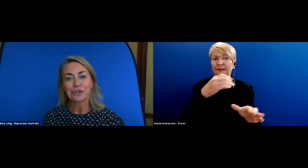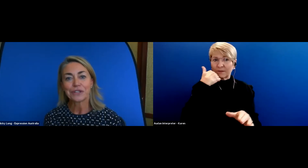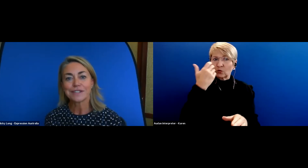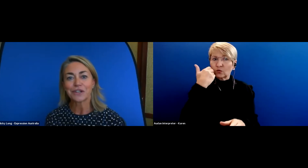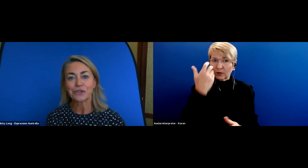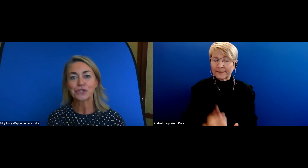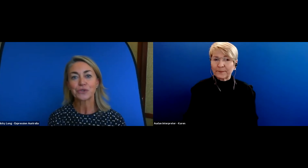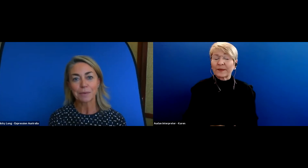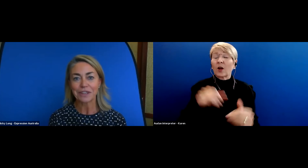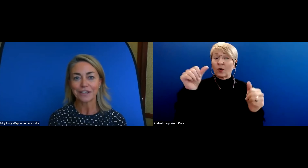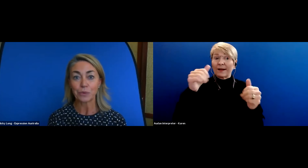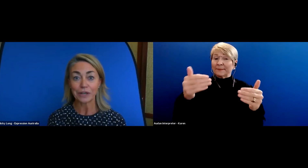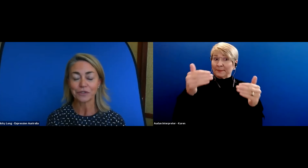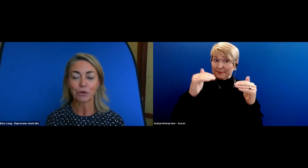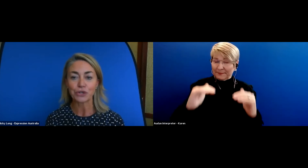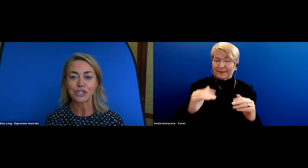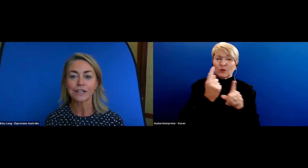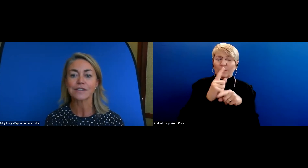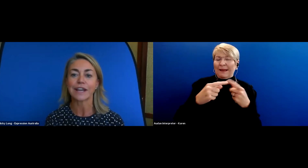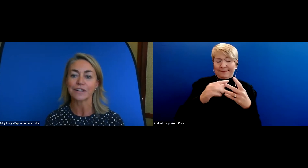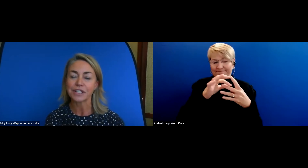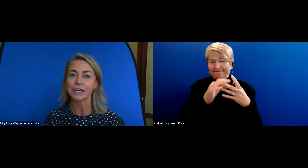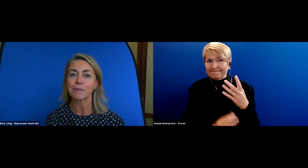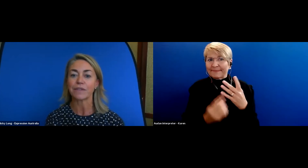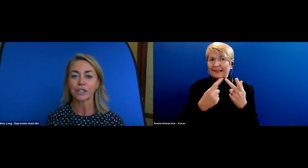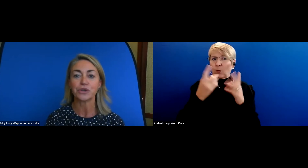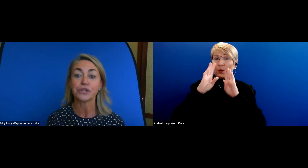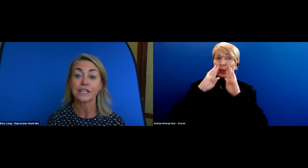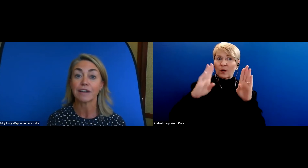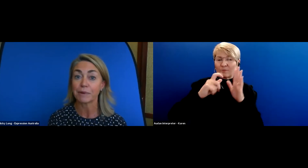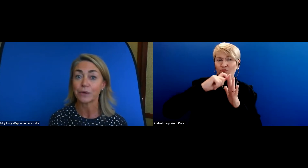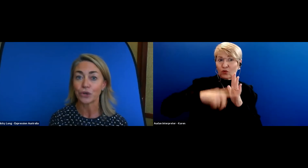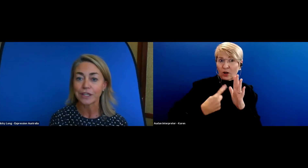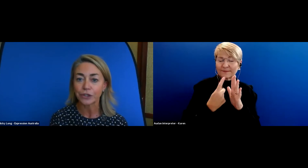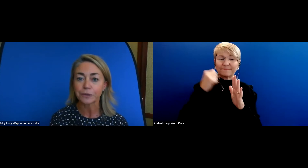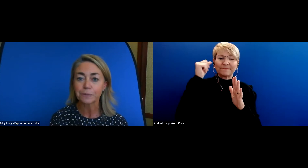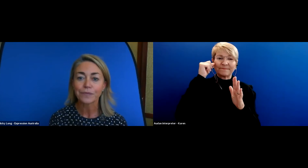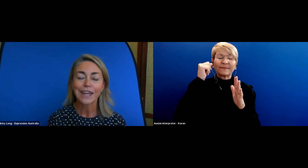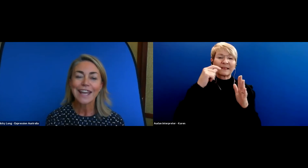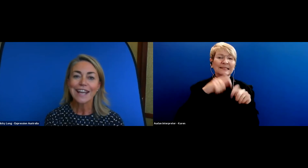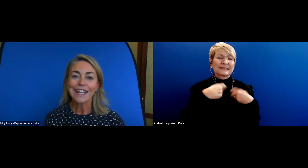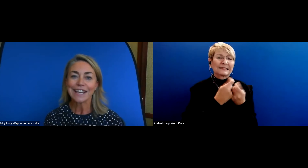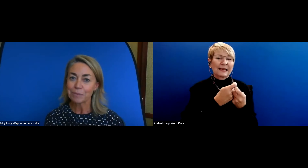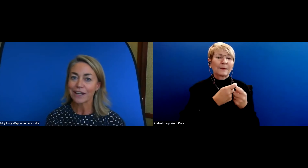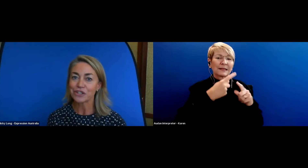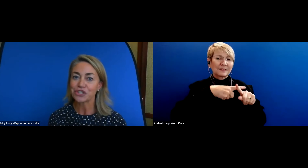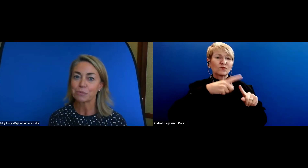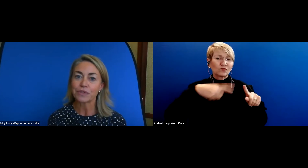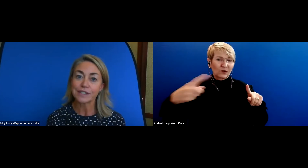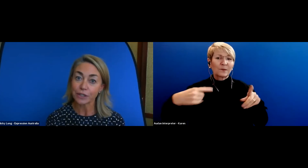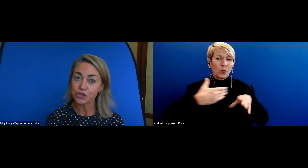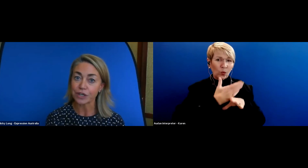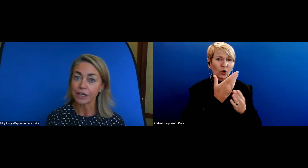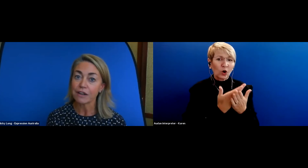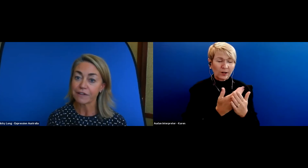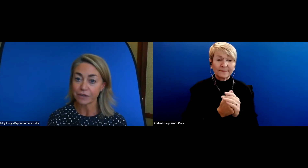I'll refocus onto some of the other wonderful projects that our team and the community have been working on. In partnership with